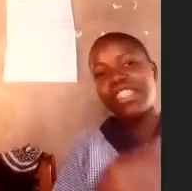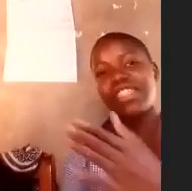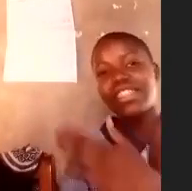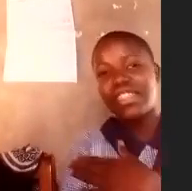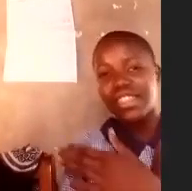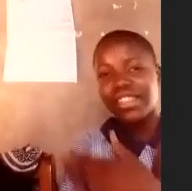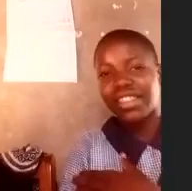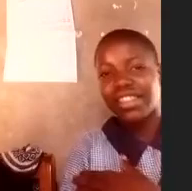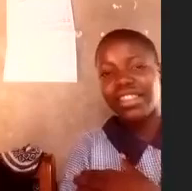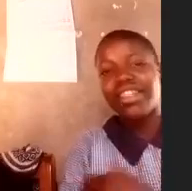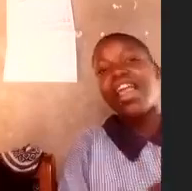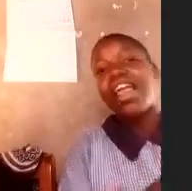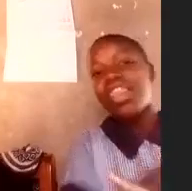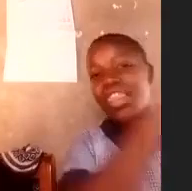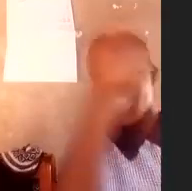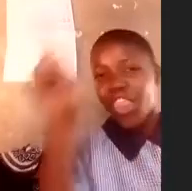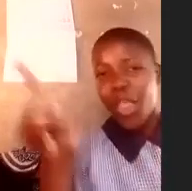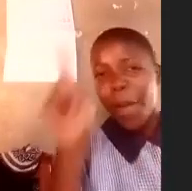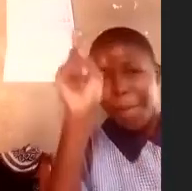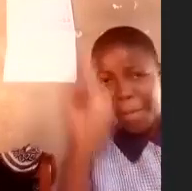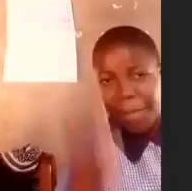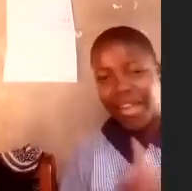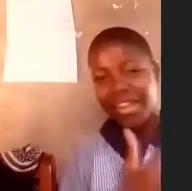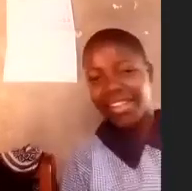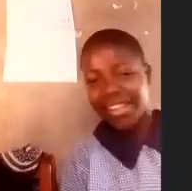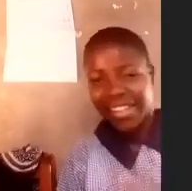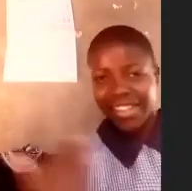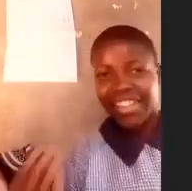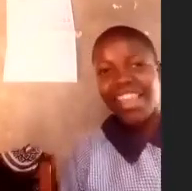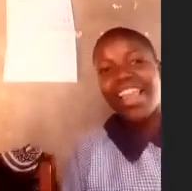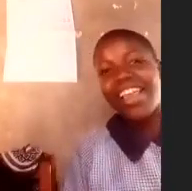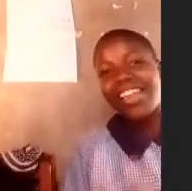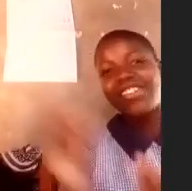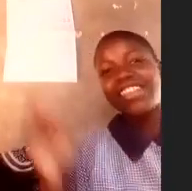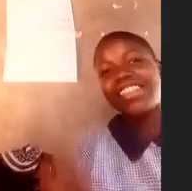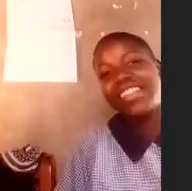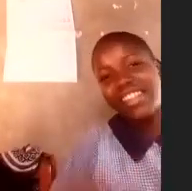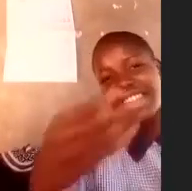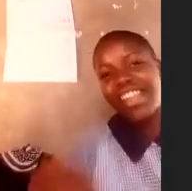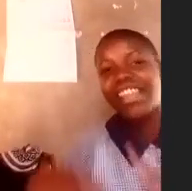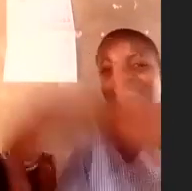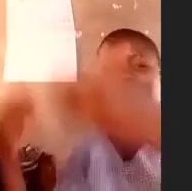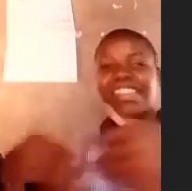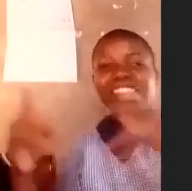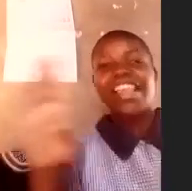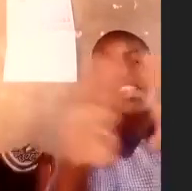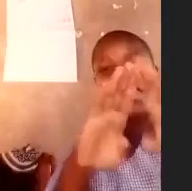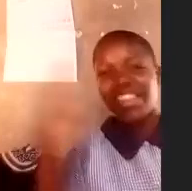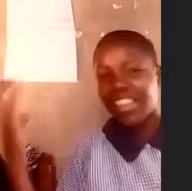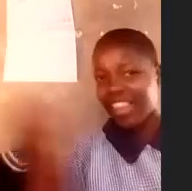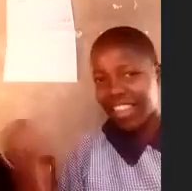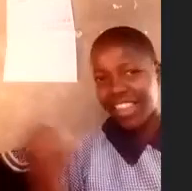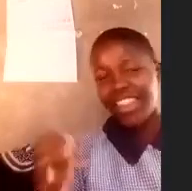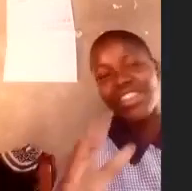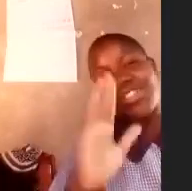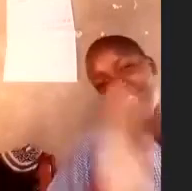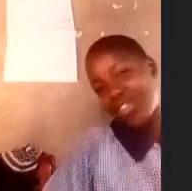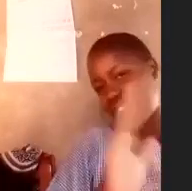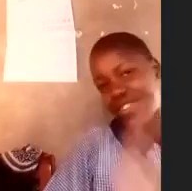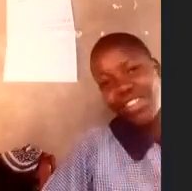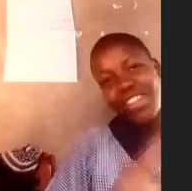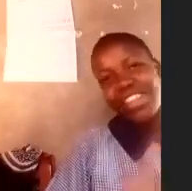the gifts, and the friends. All mass and the children, you help.